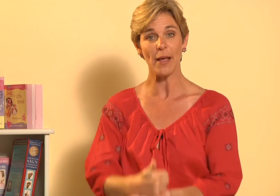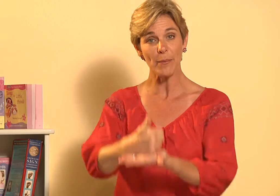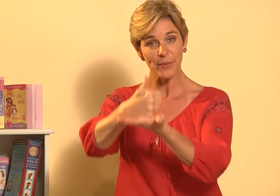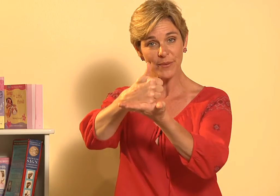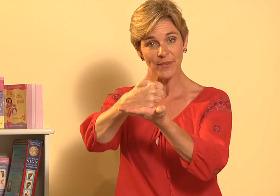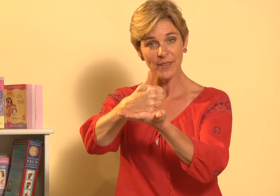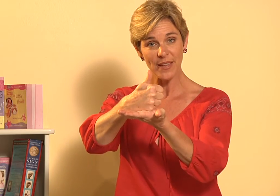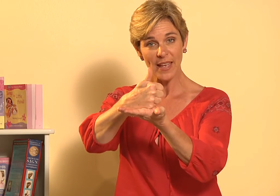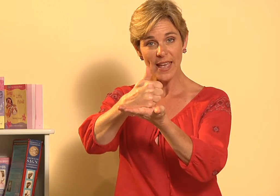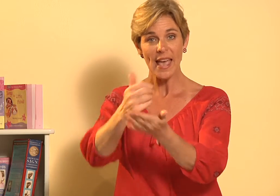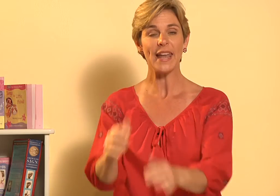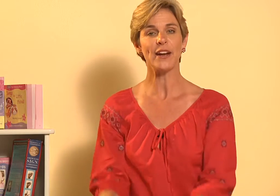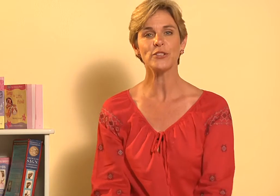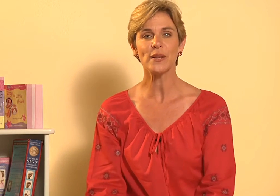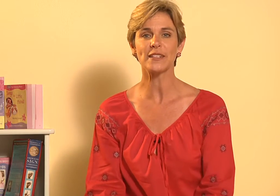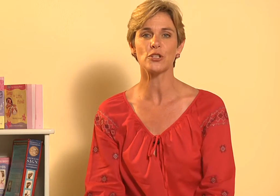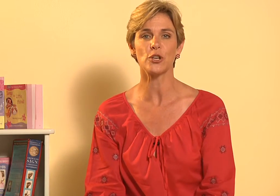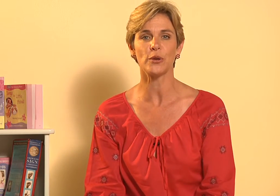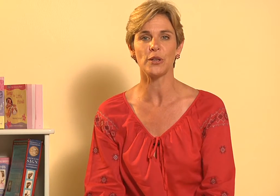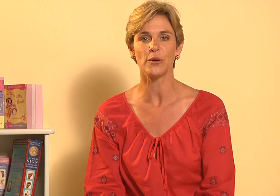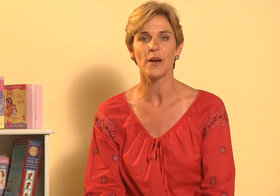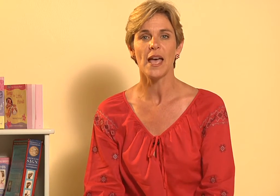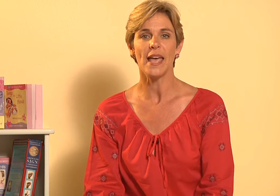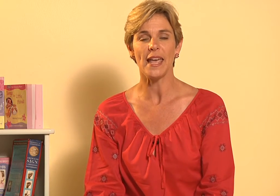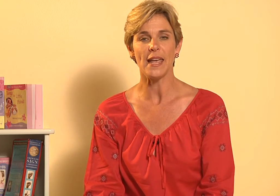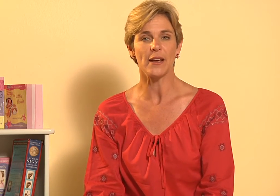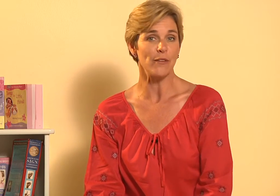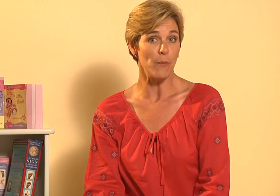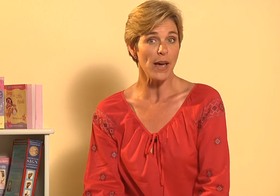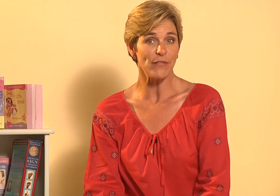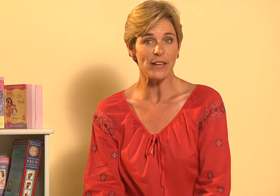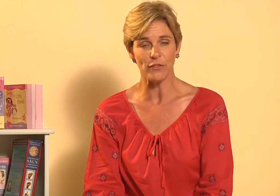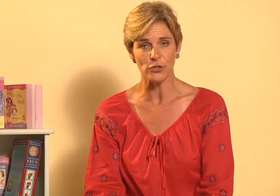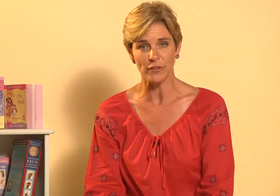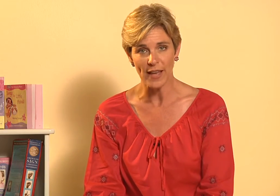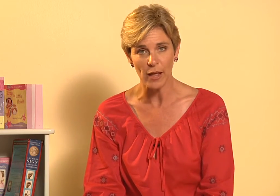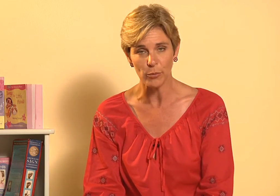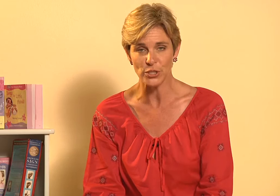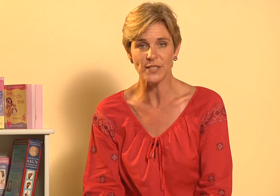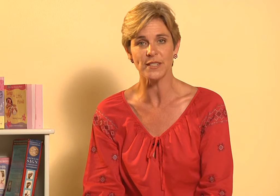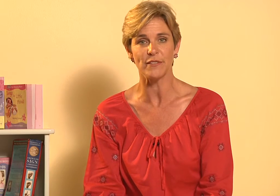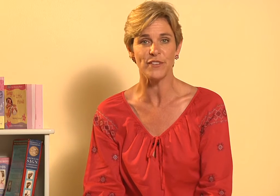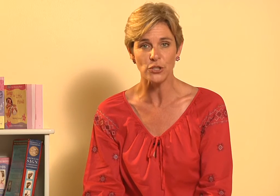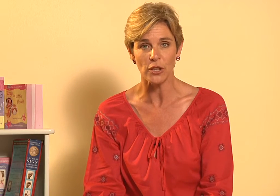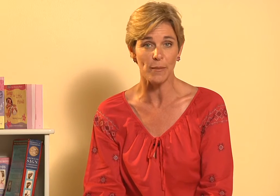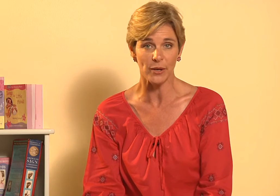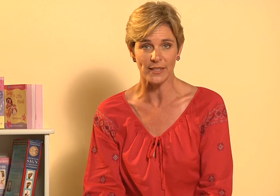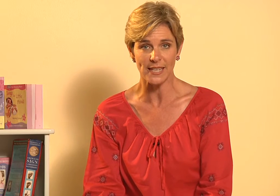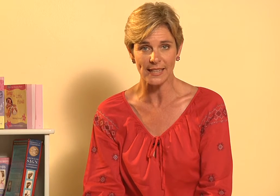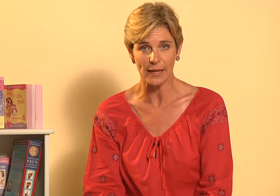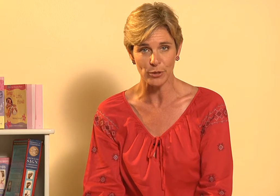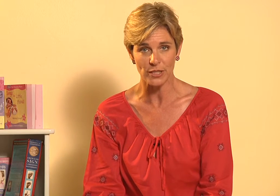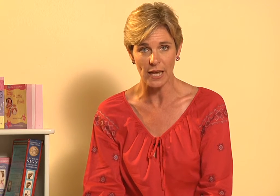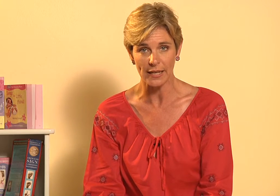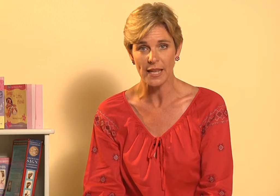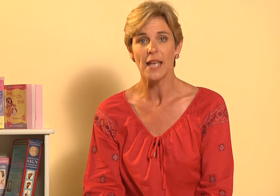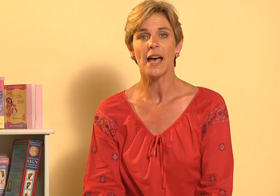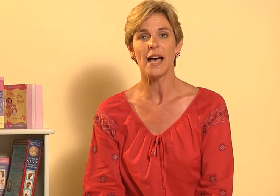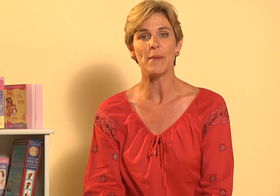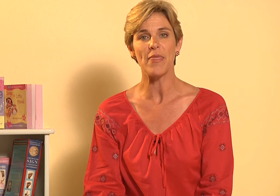help? And I'd also like to show you a kind of modified version of help, which isn't an official American Sign Language sign, and